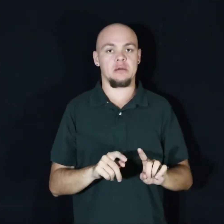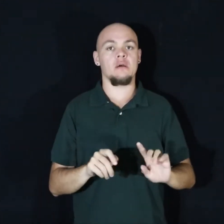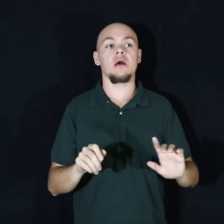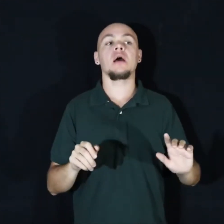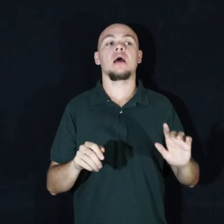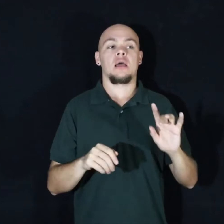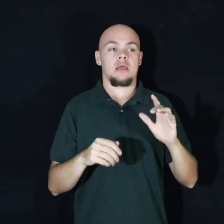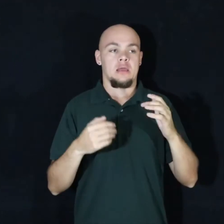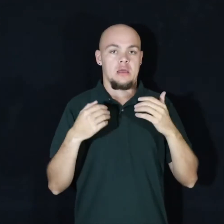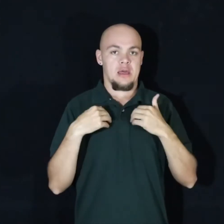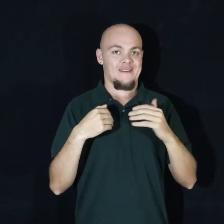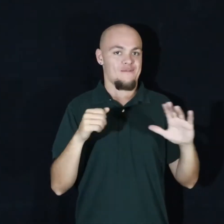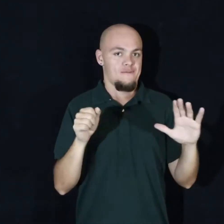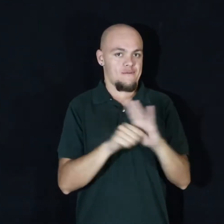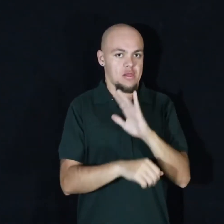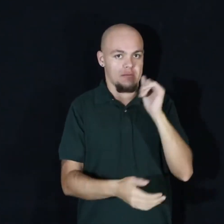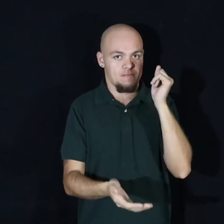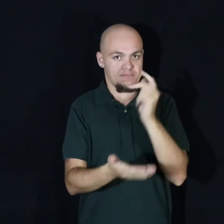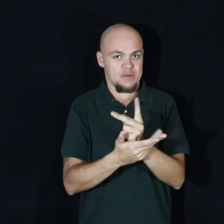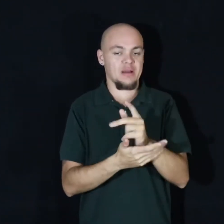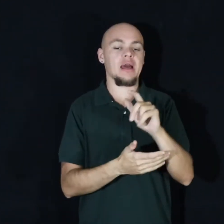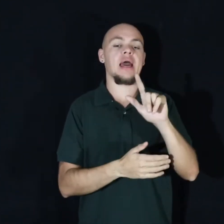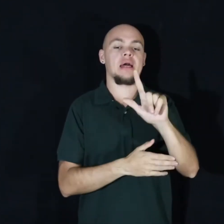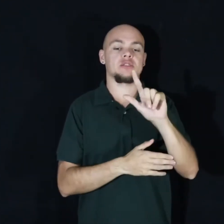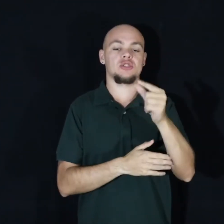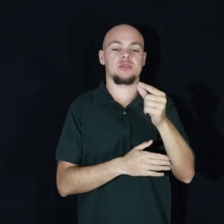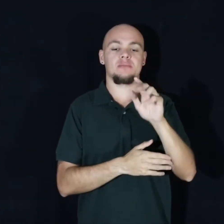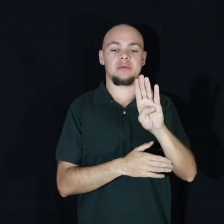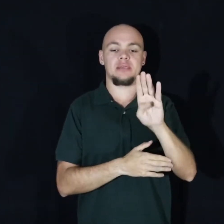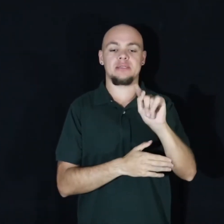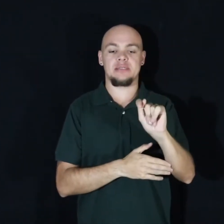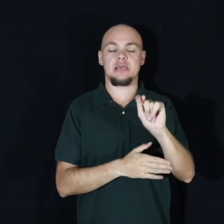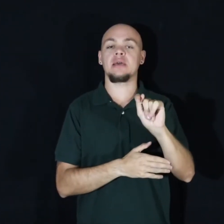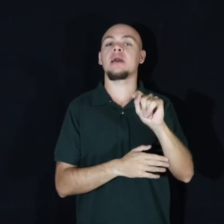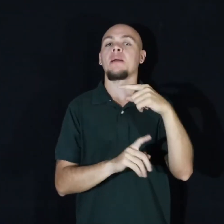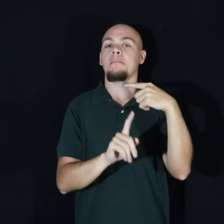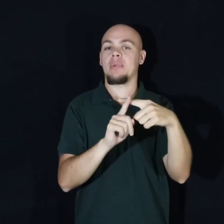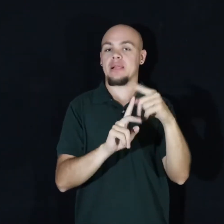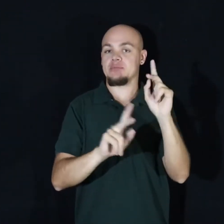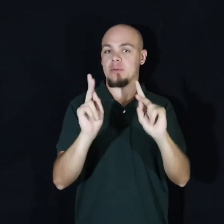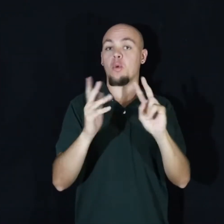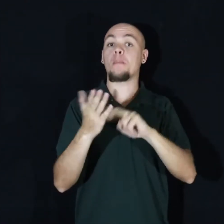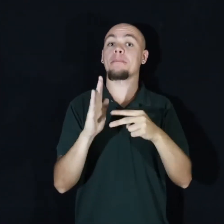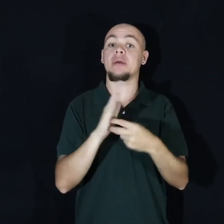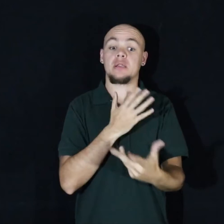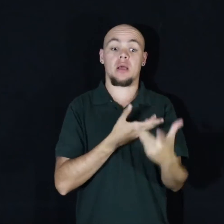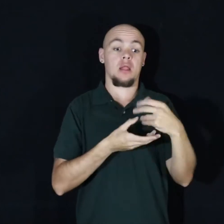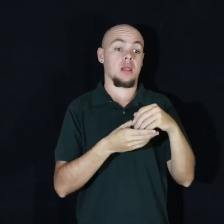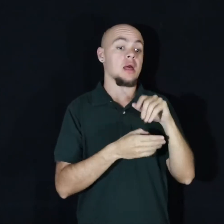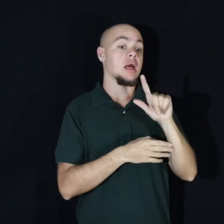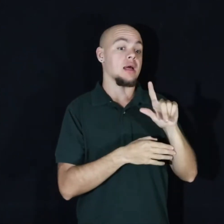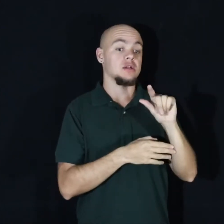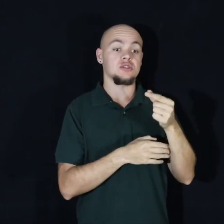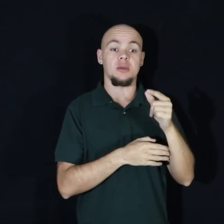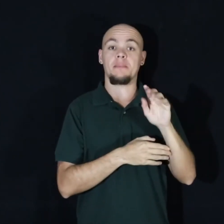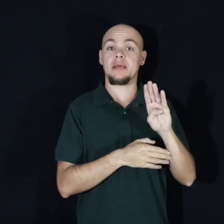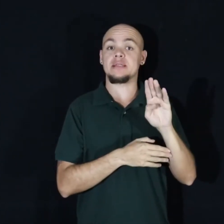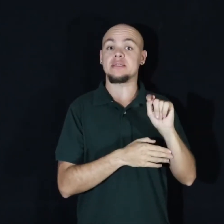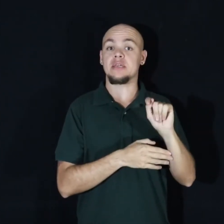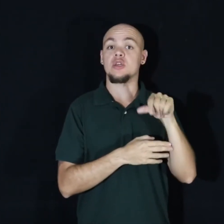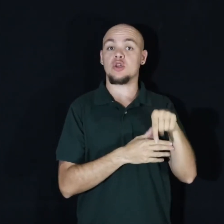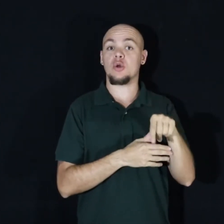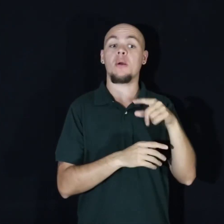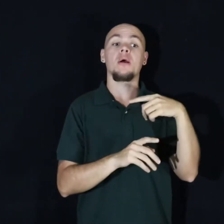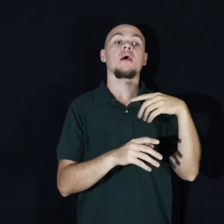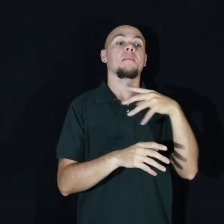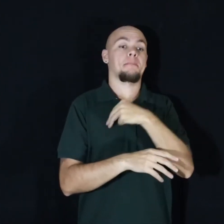progressive denominations that fully affirm LGBTQ plus people, which includes they